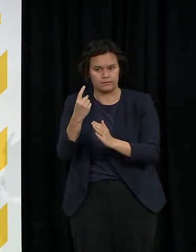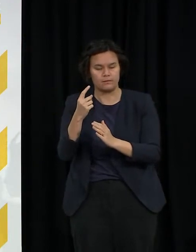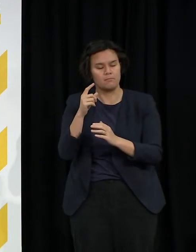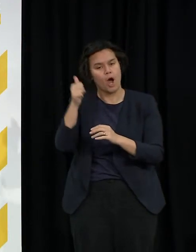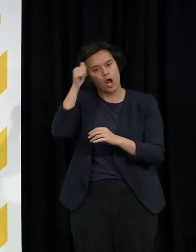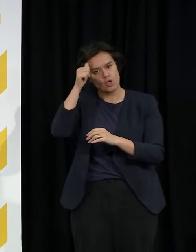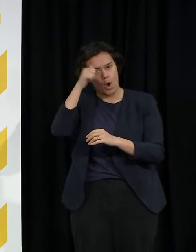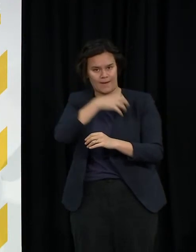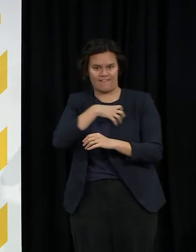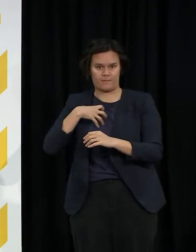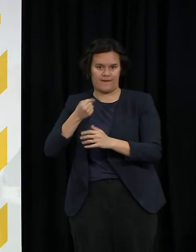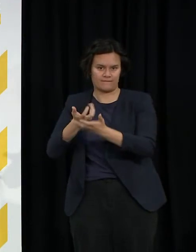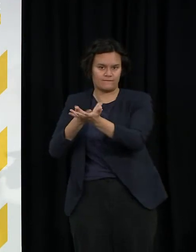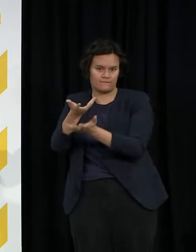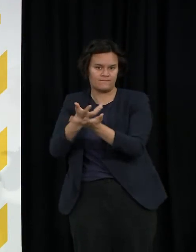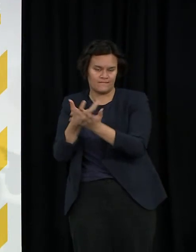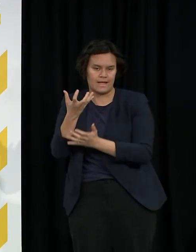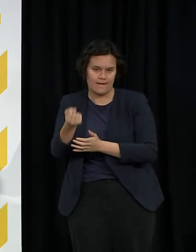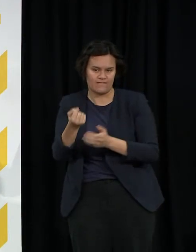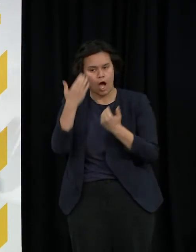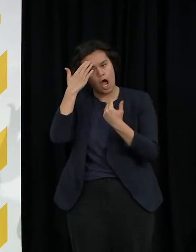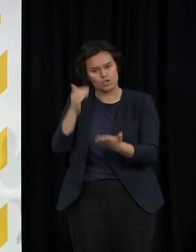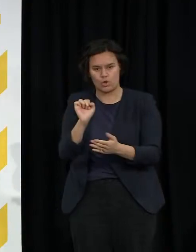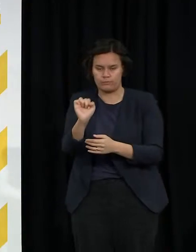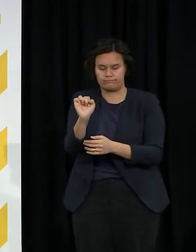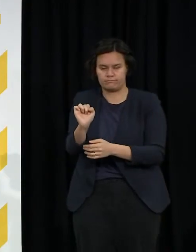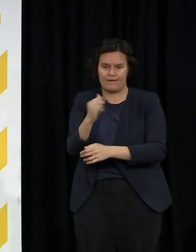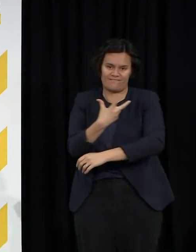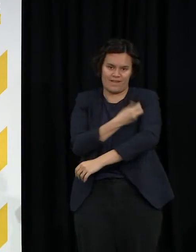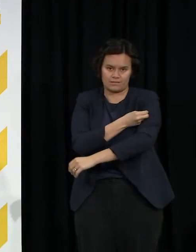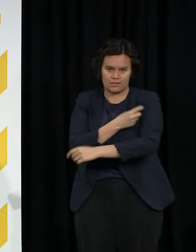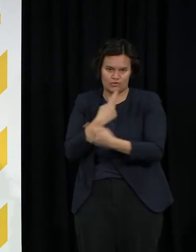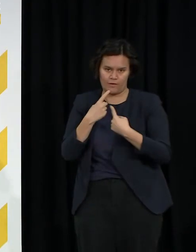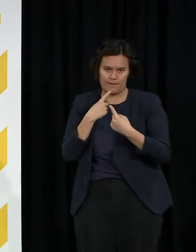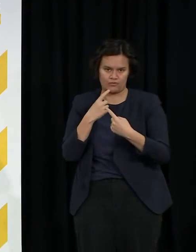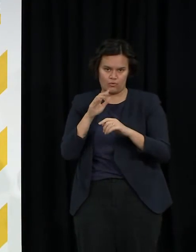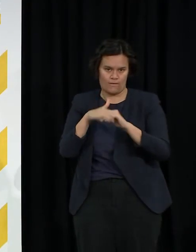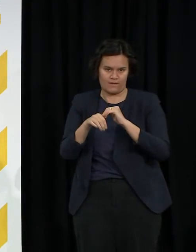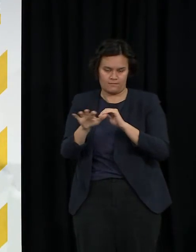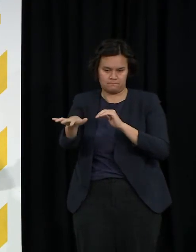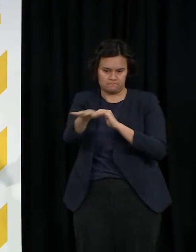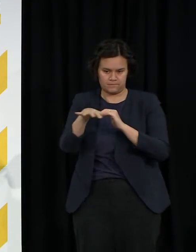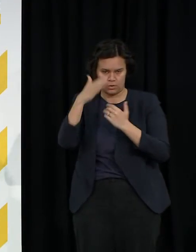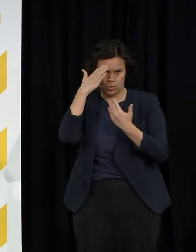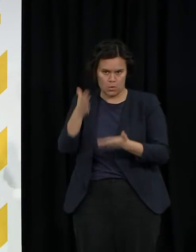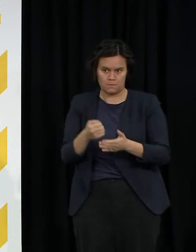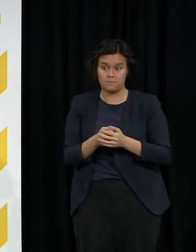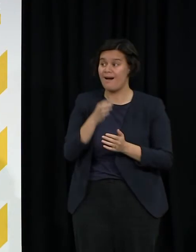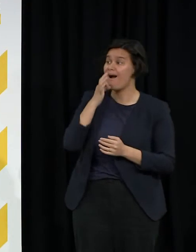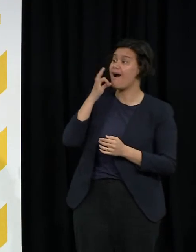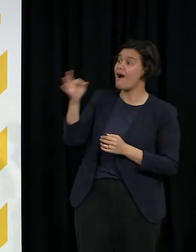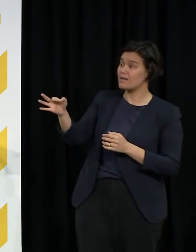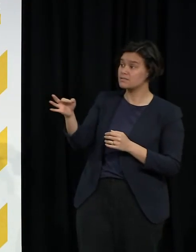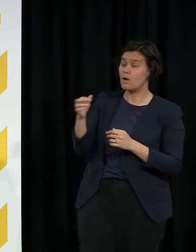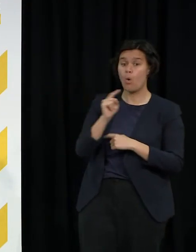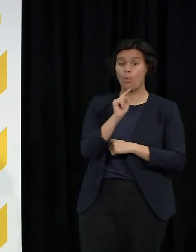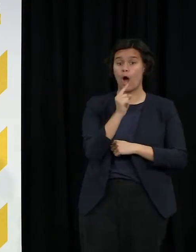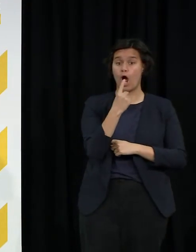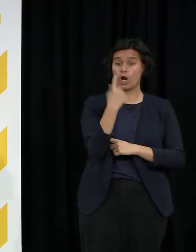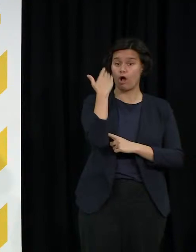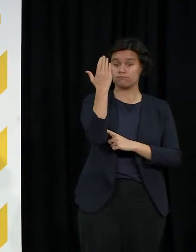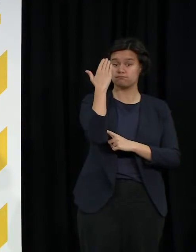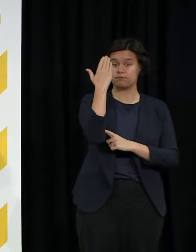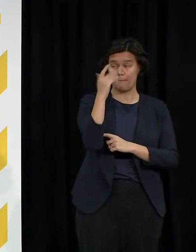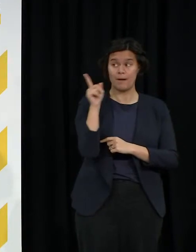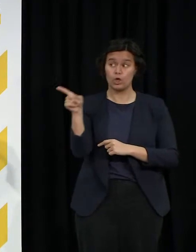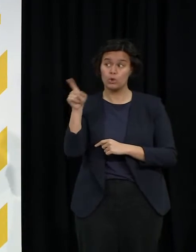around vaccination-related matters. Is the government doing enough then to target specific groups, including churches, beyond these 1 o'clock briefings?